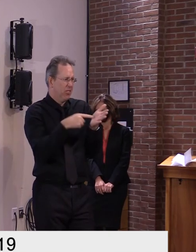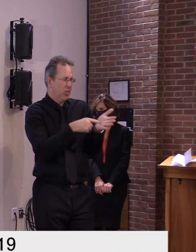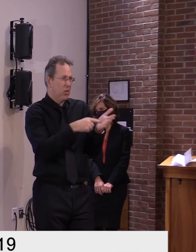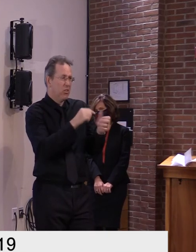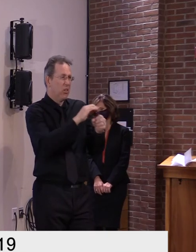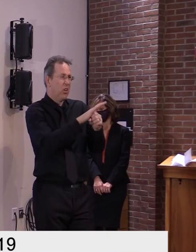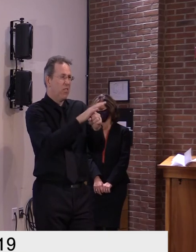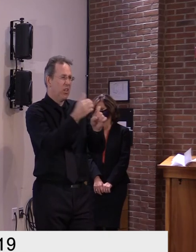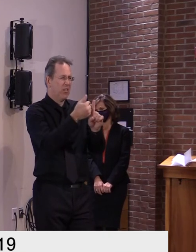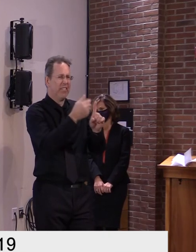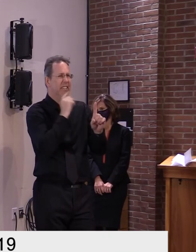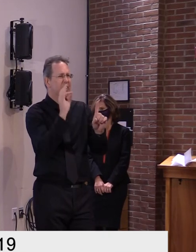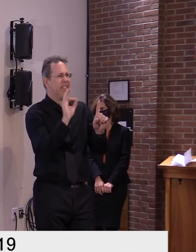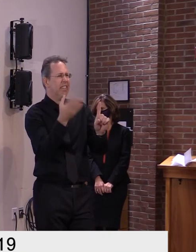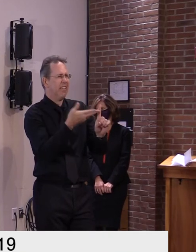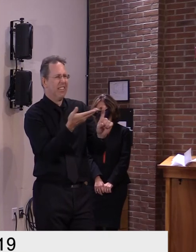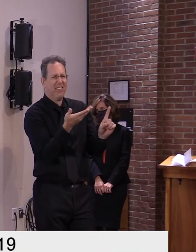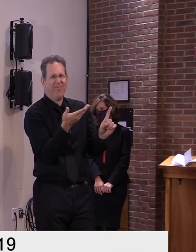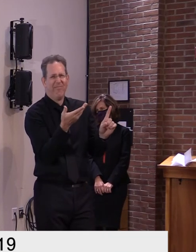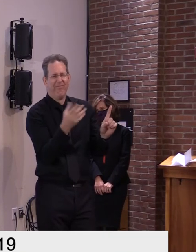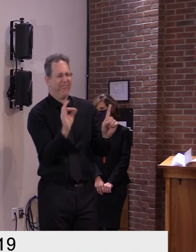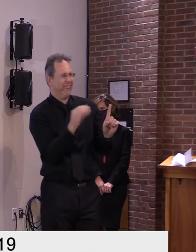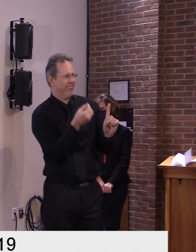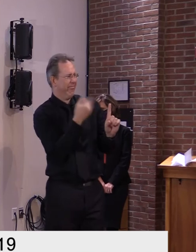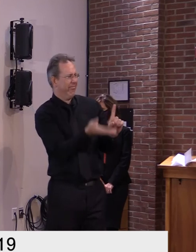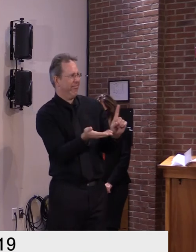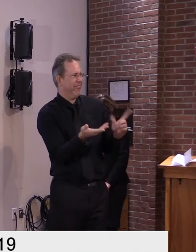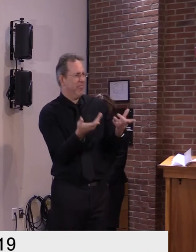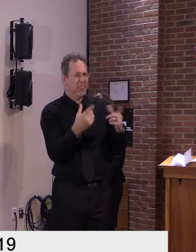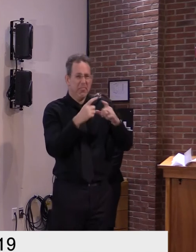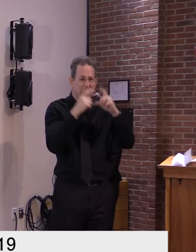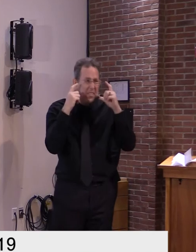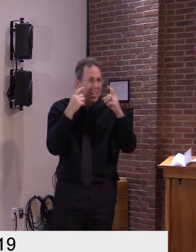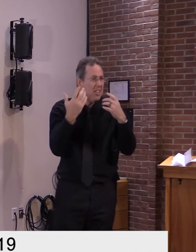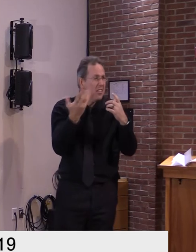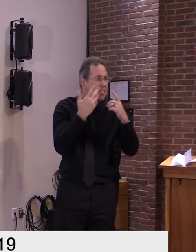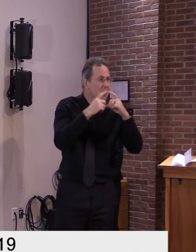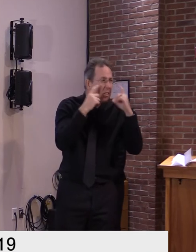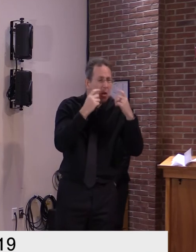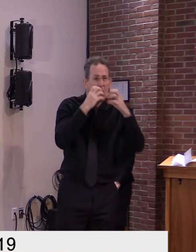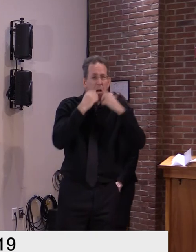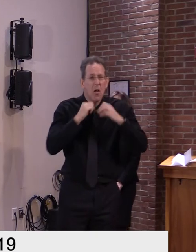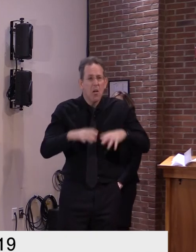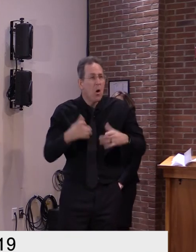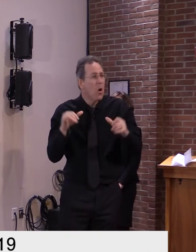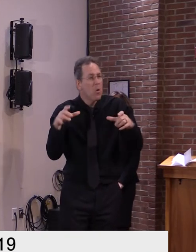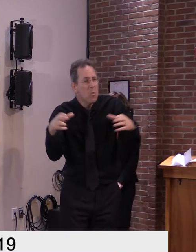virus is going to do regardless of these lockdown policies?